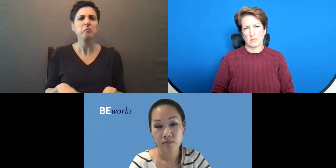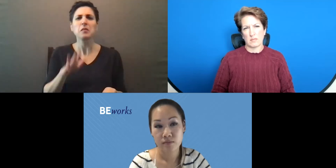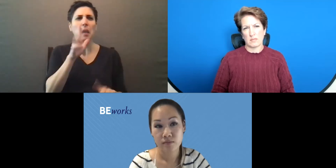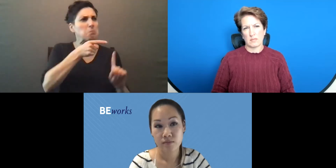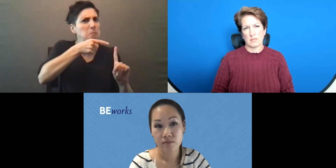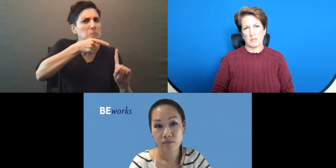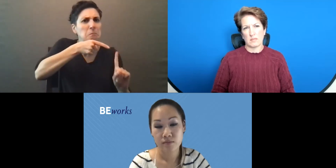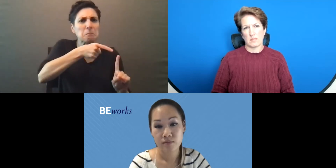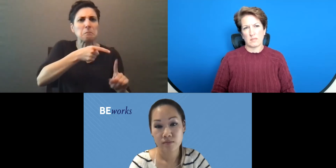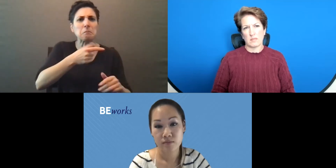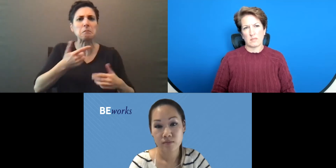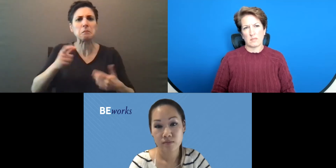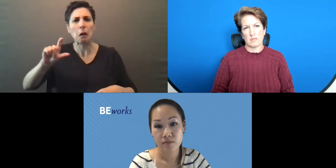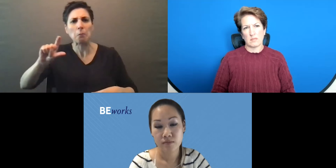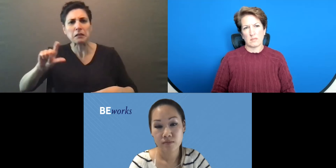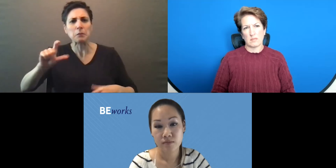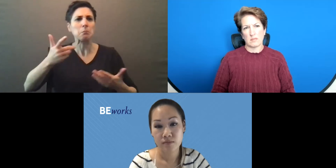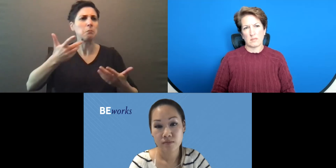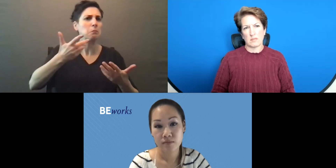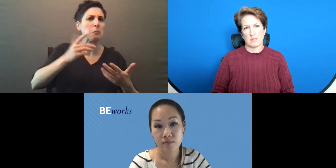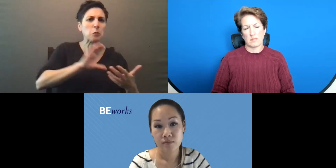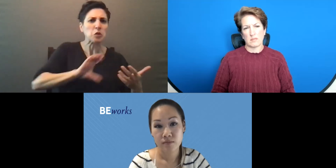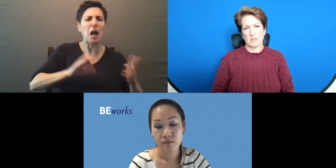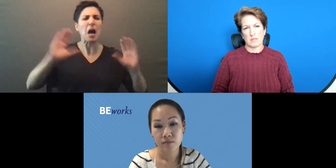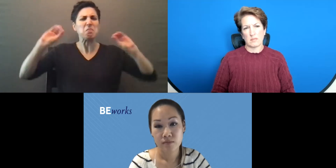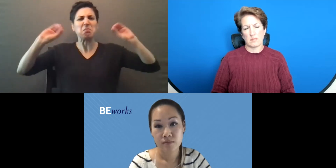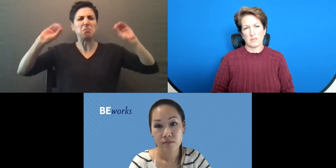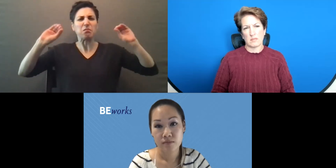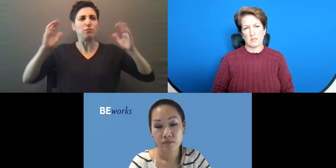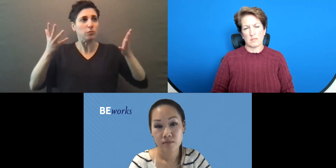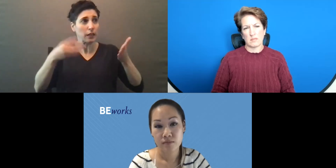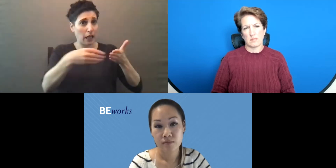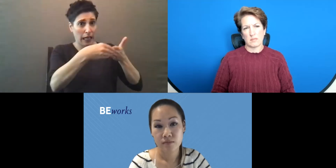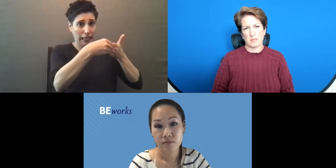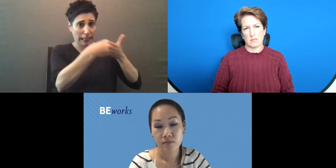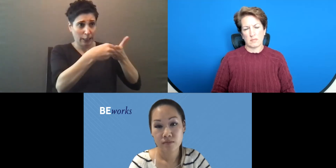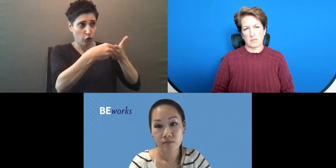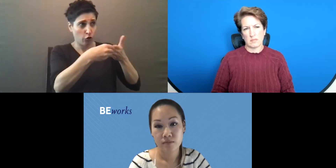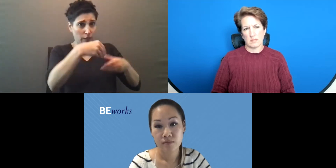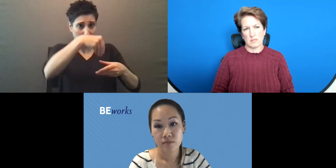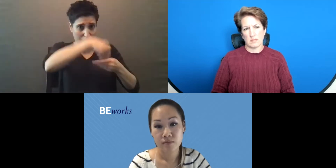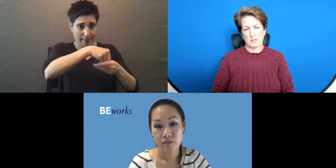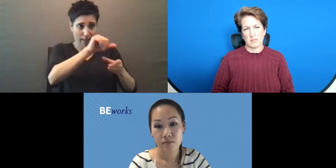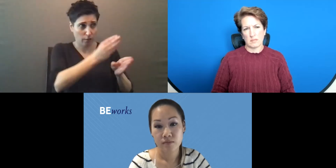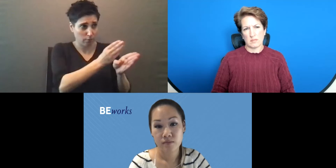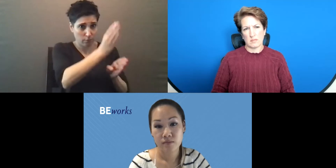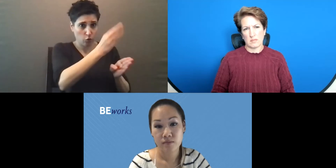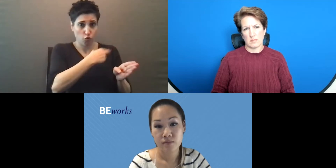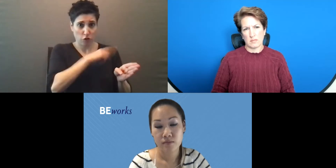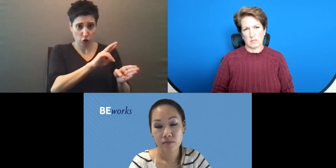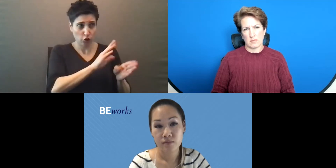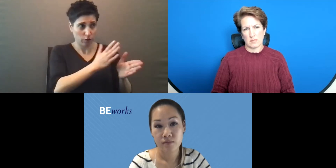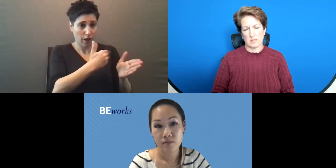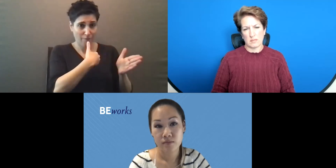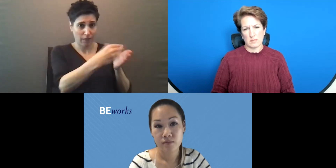you can imagine if you are the authority in a faith belief, and a